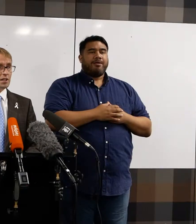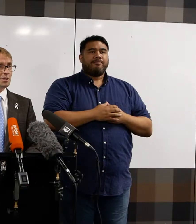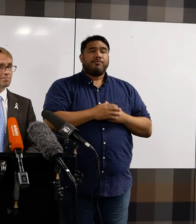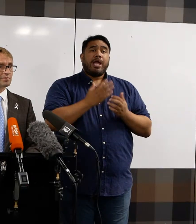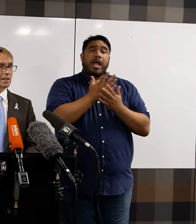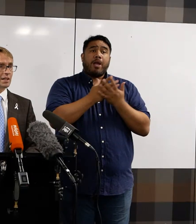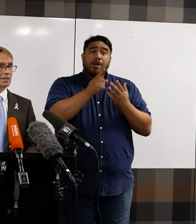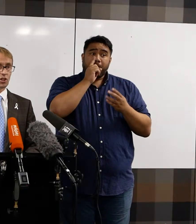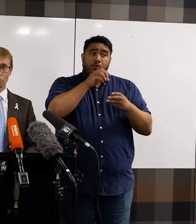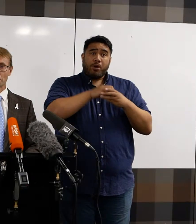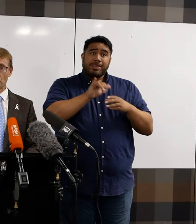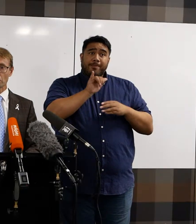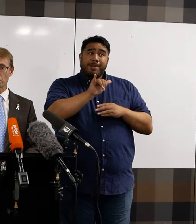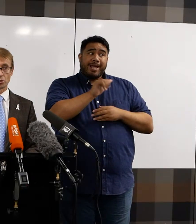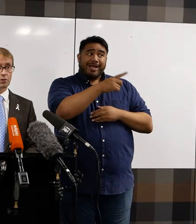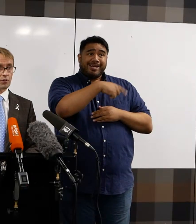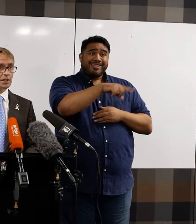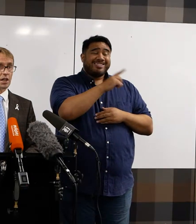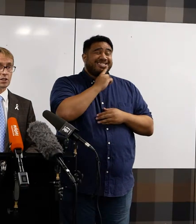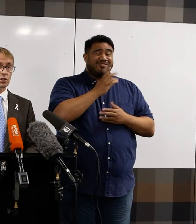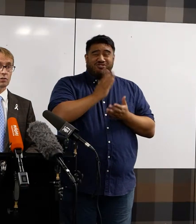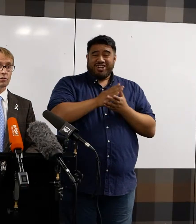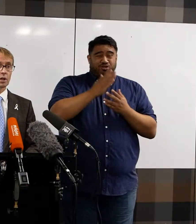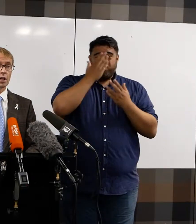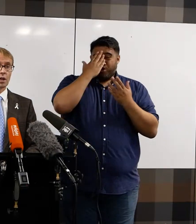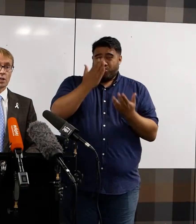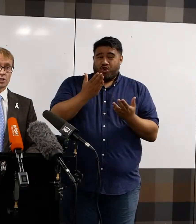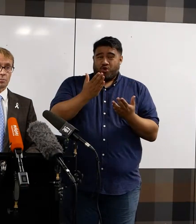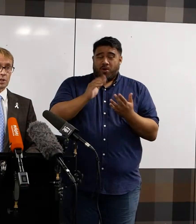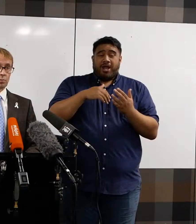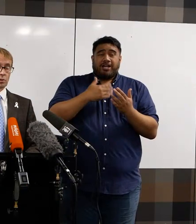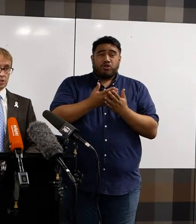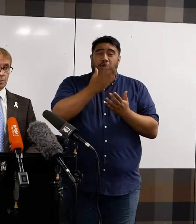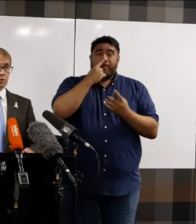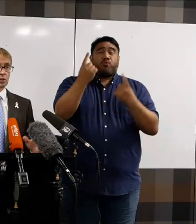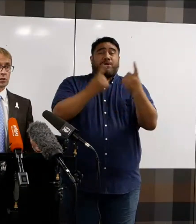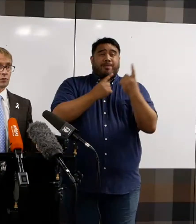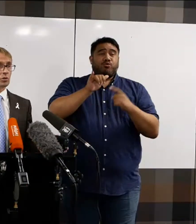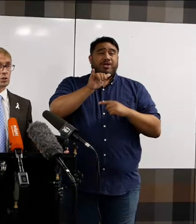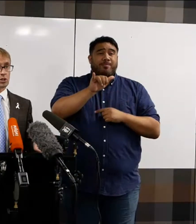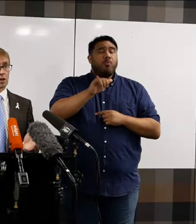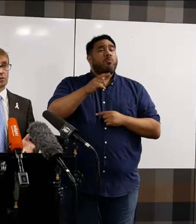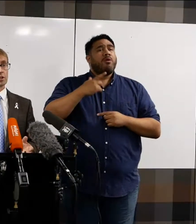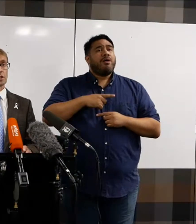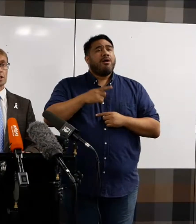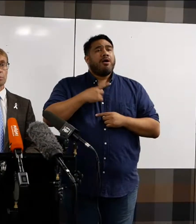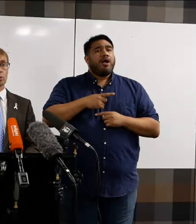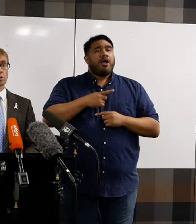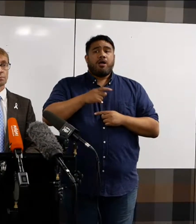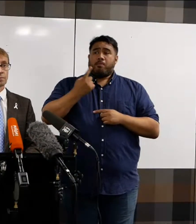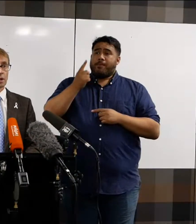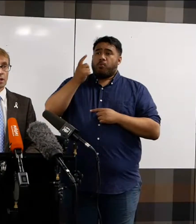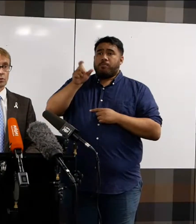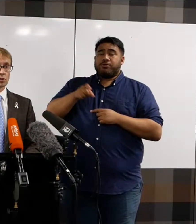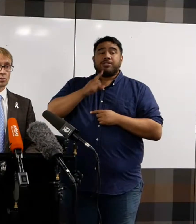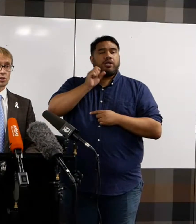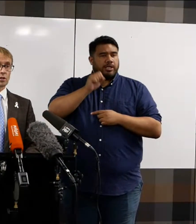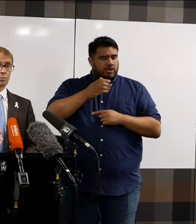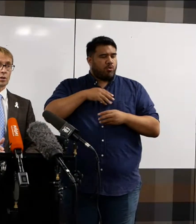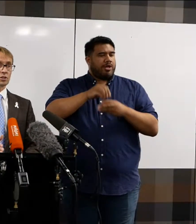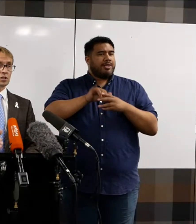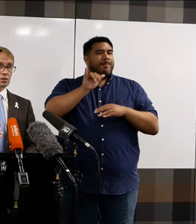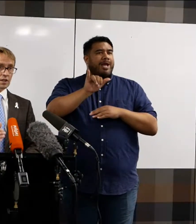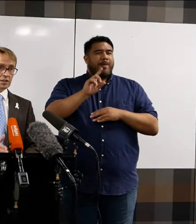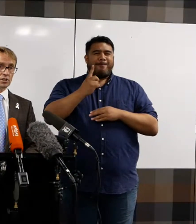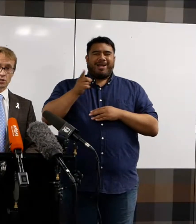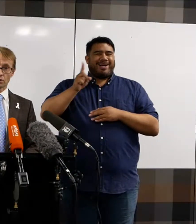on the flight is not really known until the flight takes off. Some people experience difficulties travelling to the airport. There is also